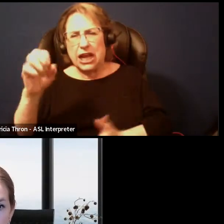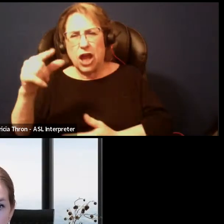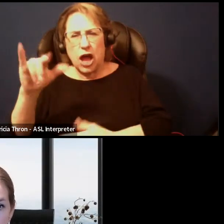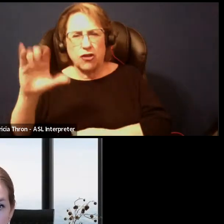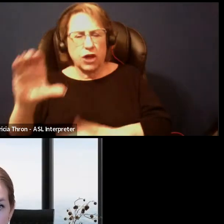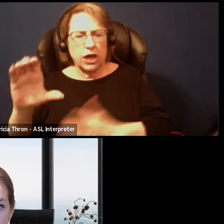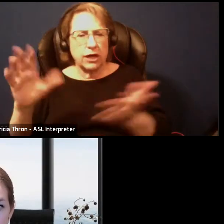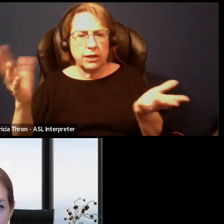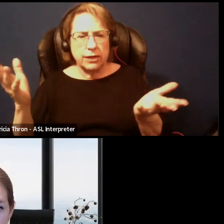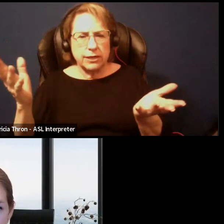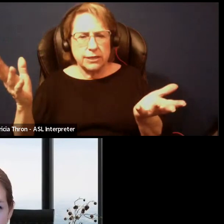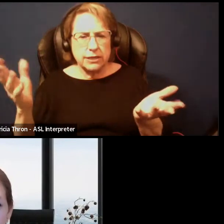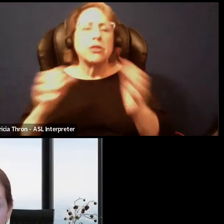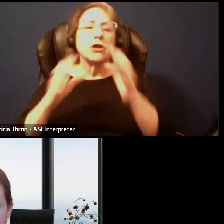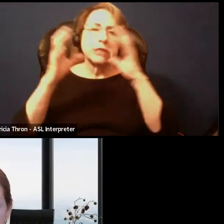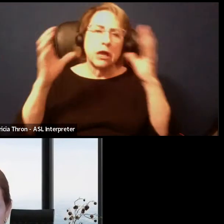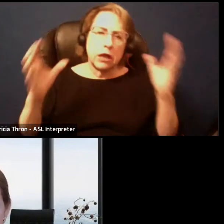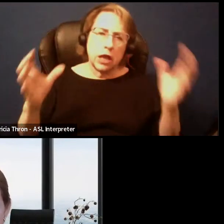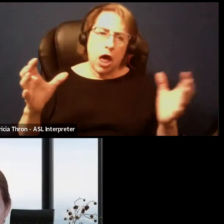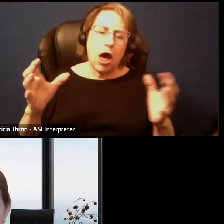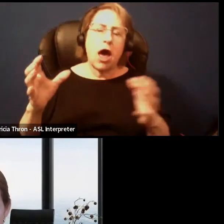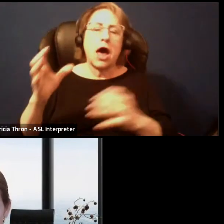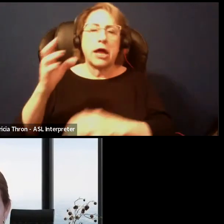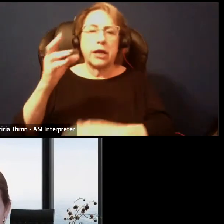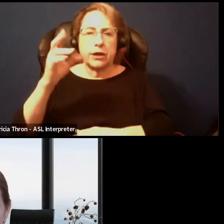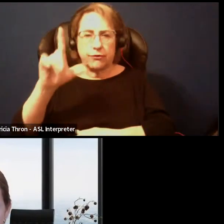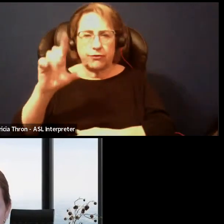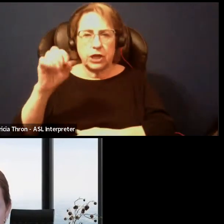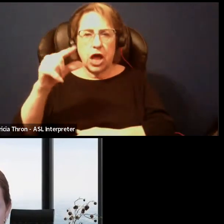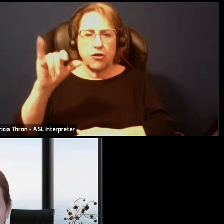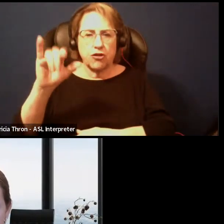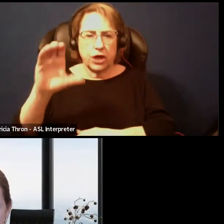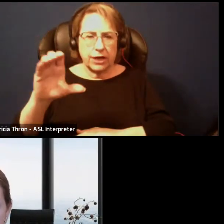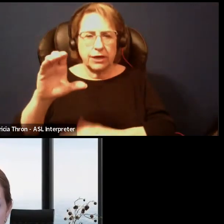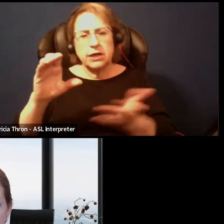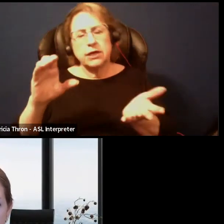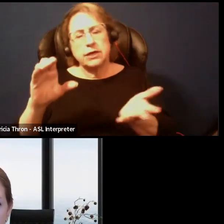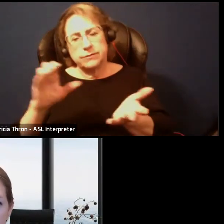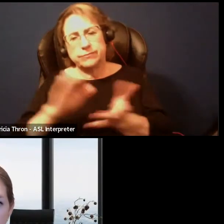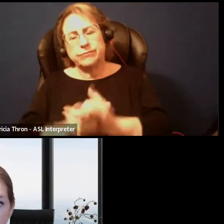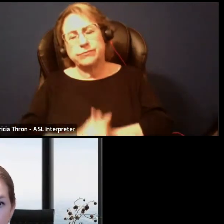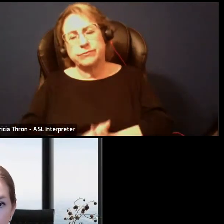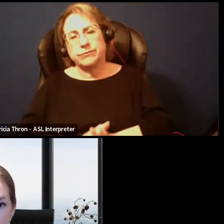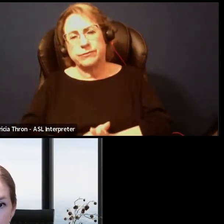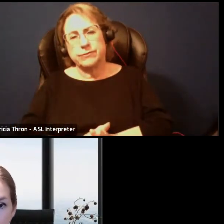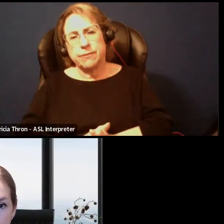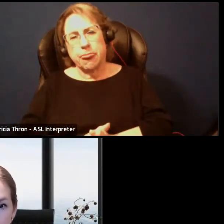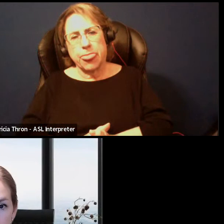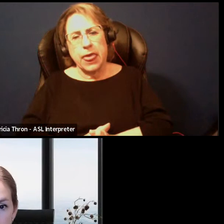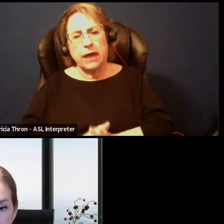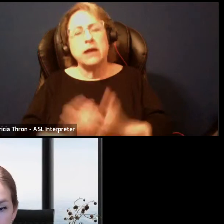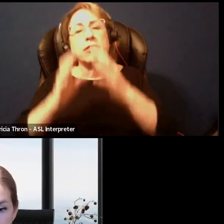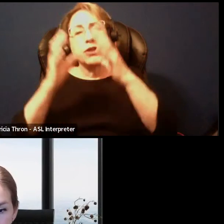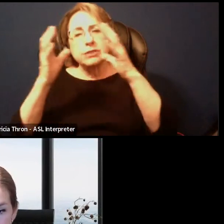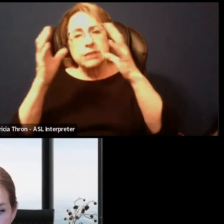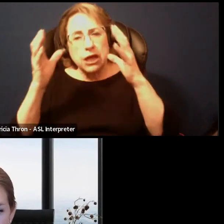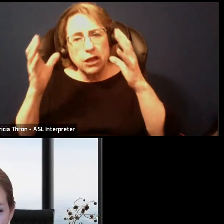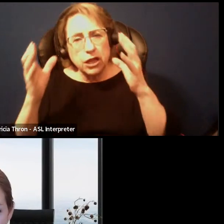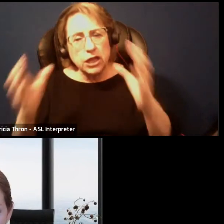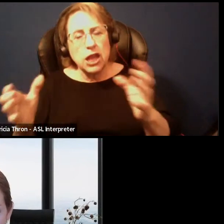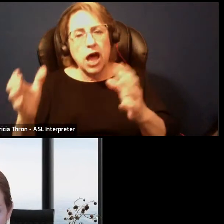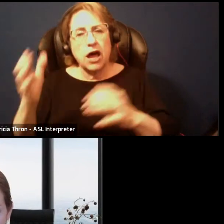asking. there's a lot of logic and that could be Chris or Yancey. I'm putting it to both of you. Yeah, I think there's a lot of logic to